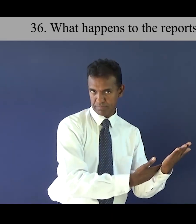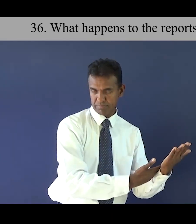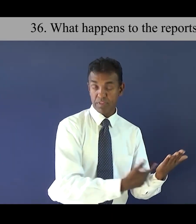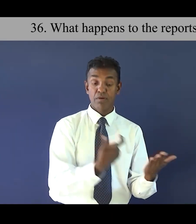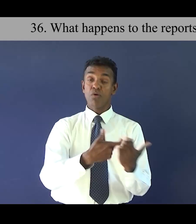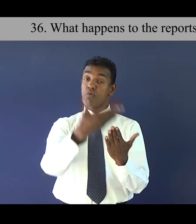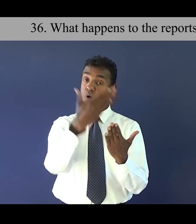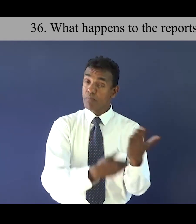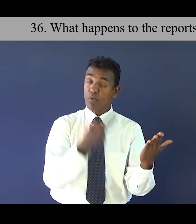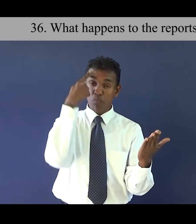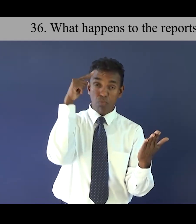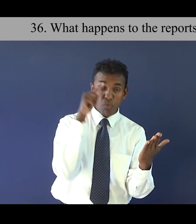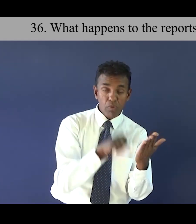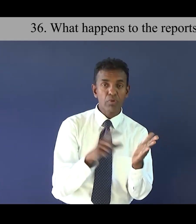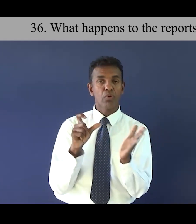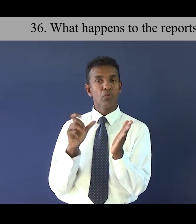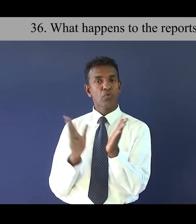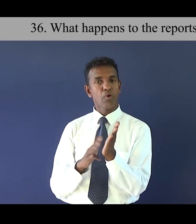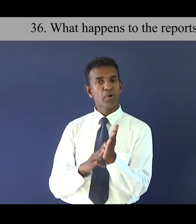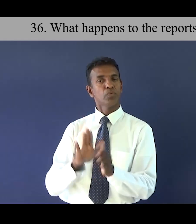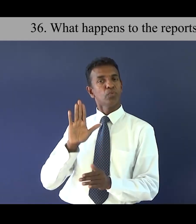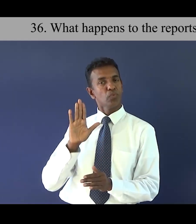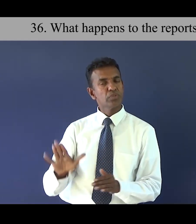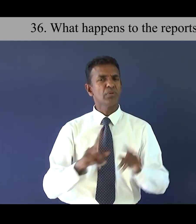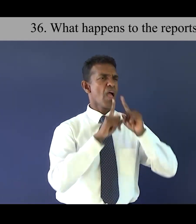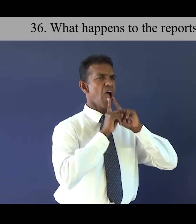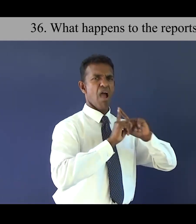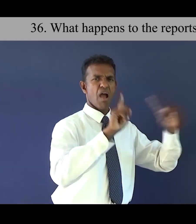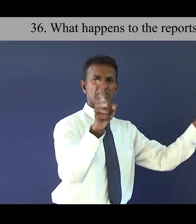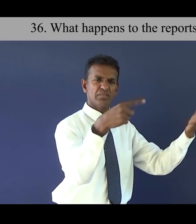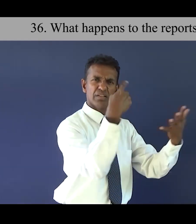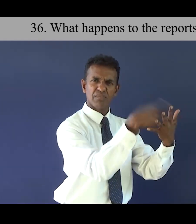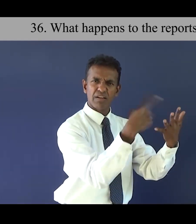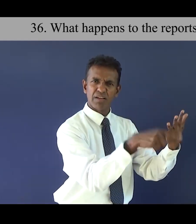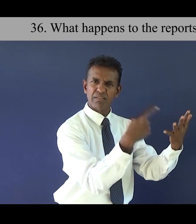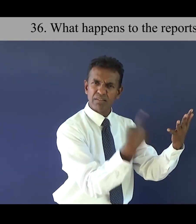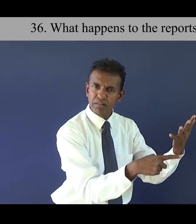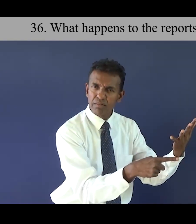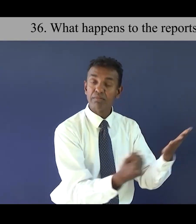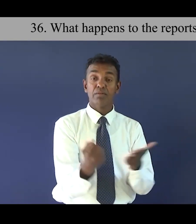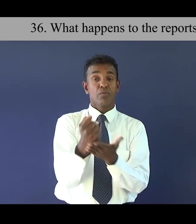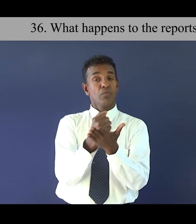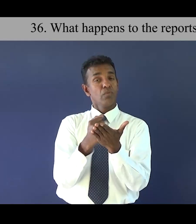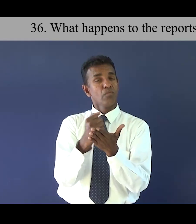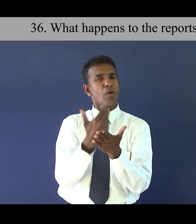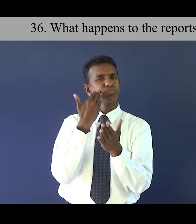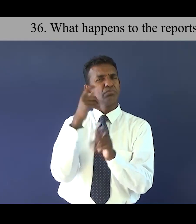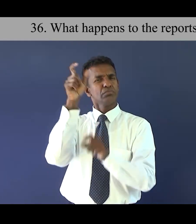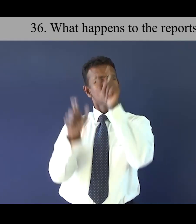Each country must make sure that the public can see its report and what the